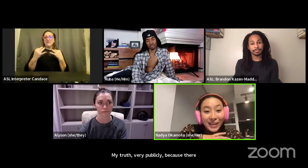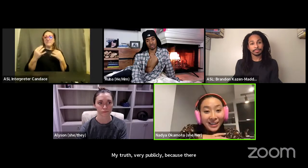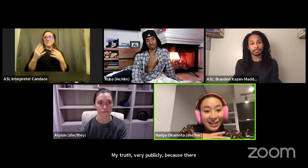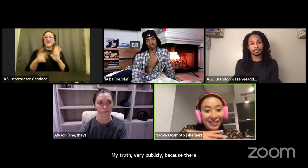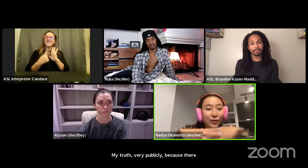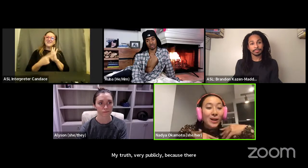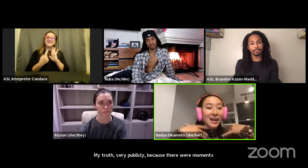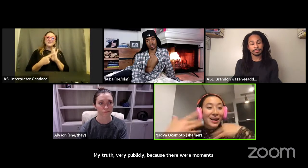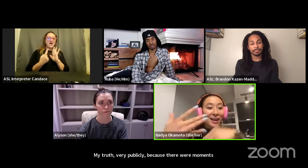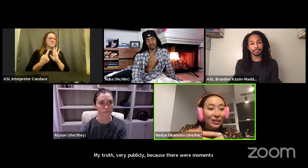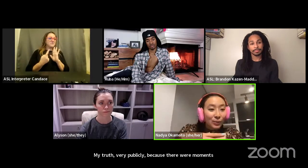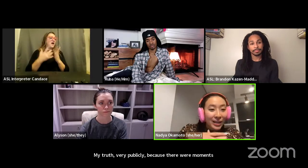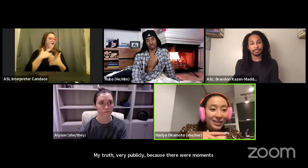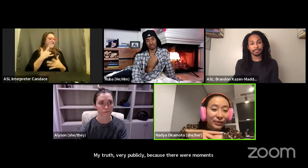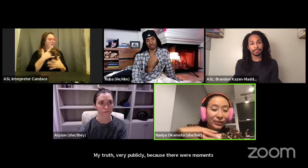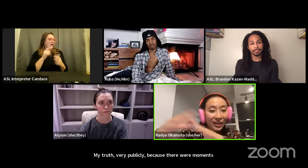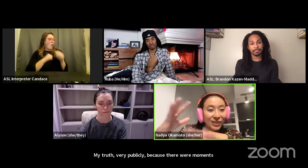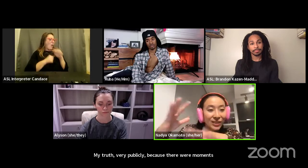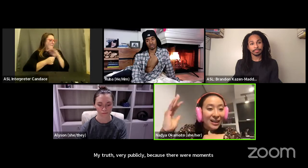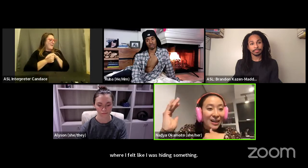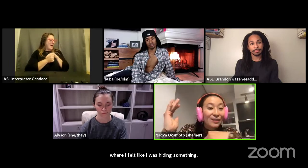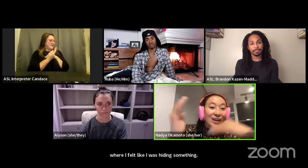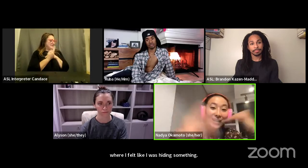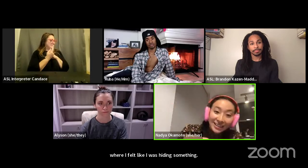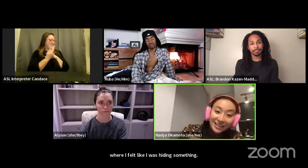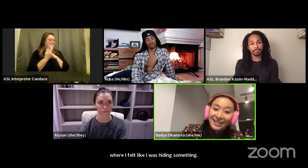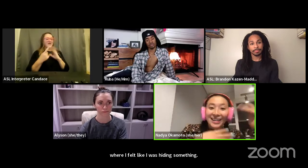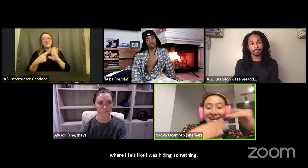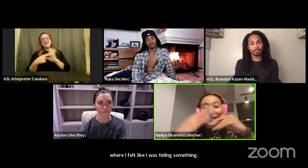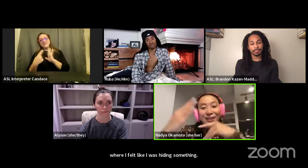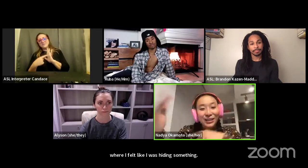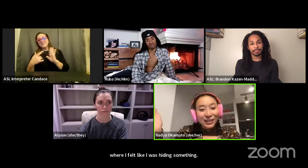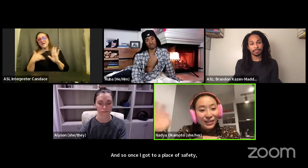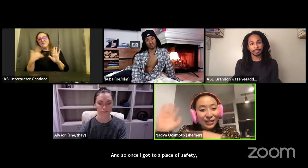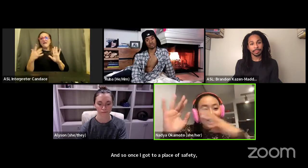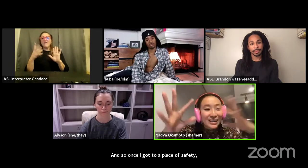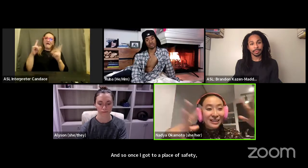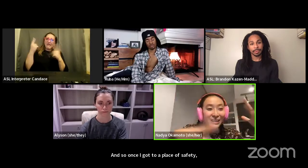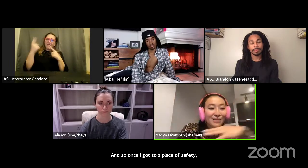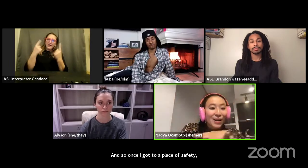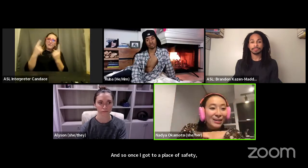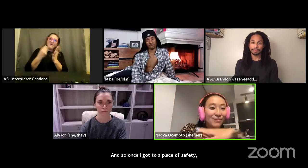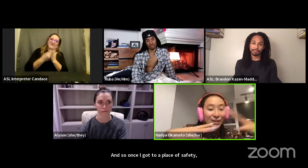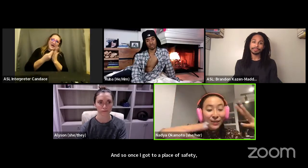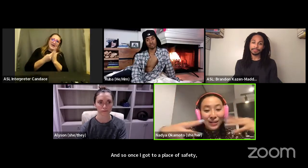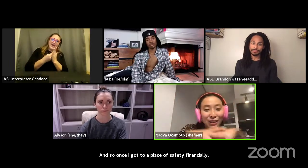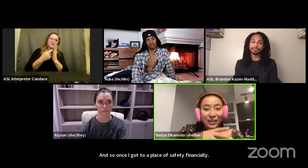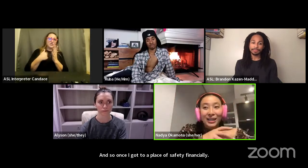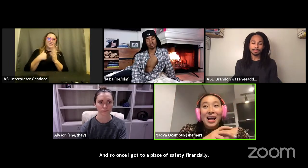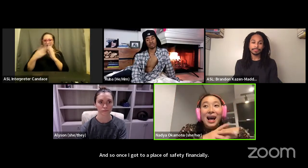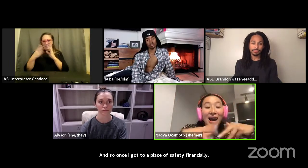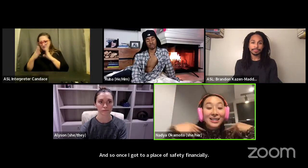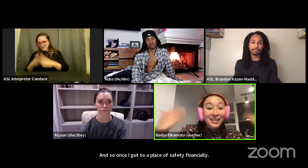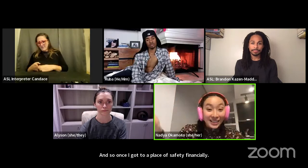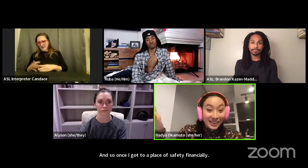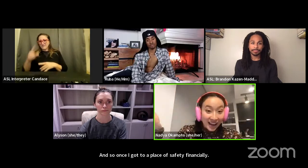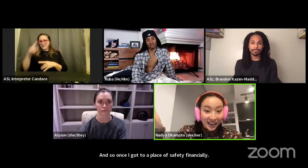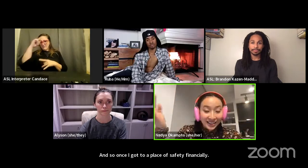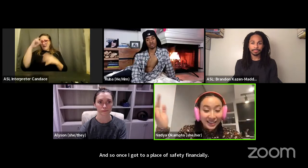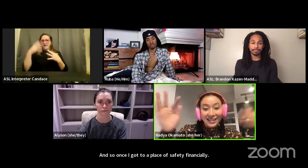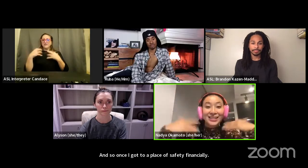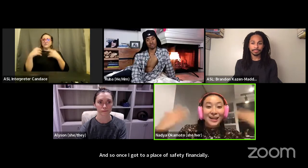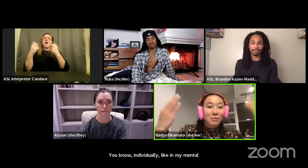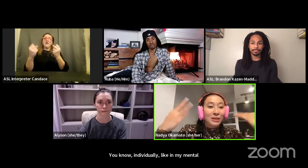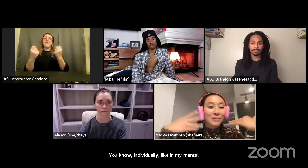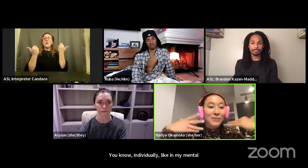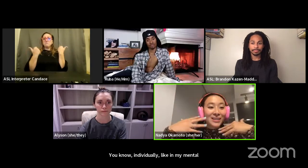hiding something. And so once I got to a place of safety financially, you know, individually, like in my mental health journey, I did decide